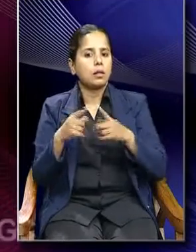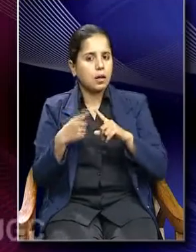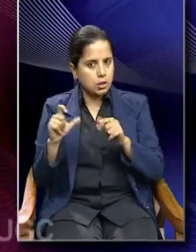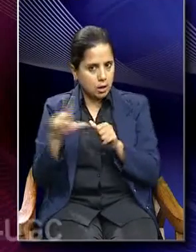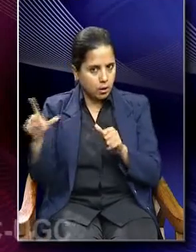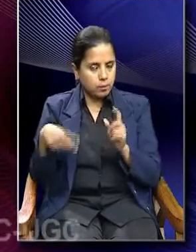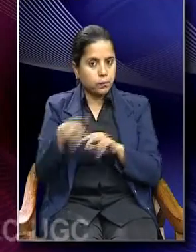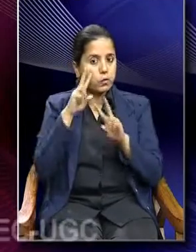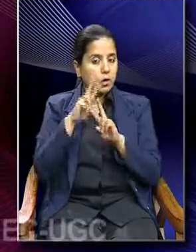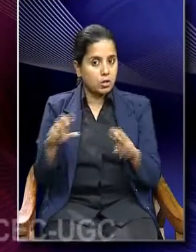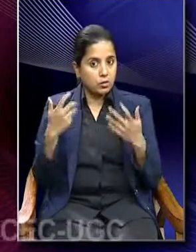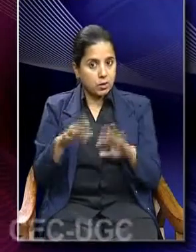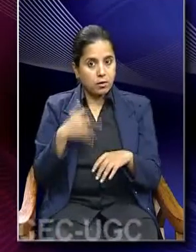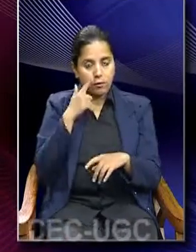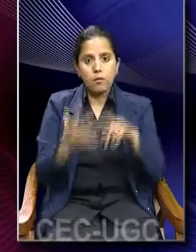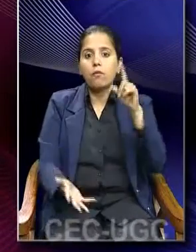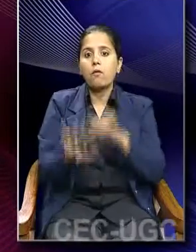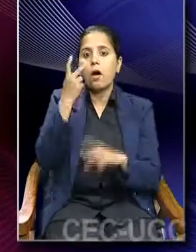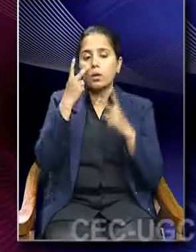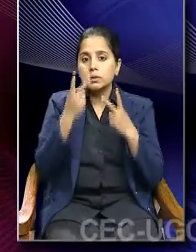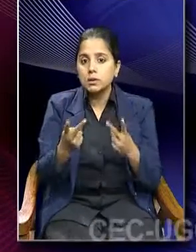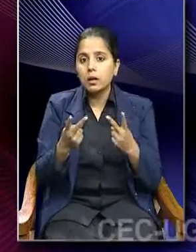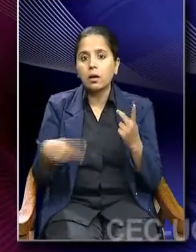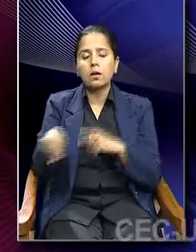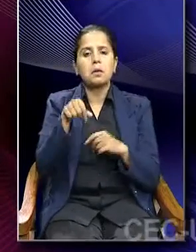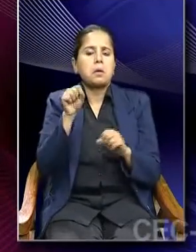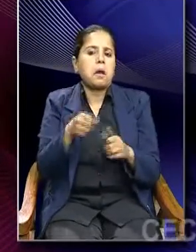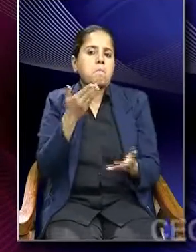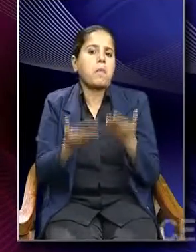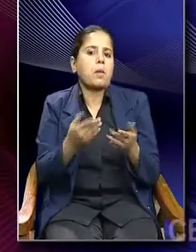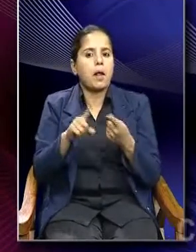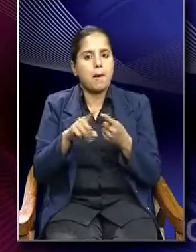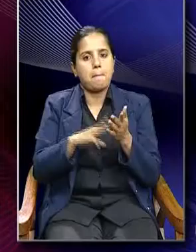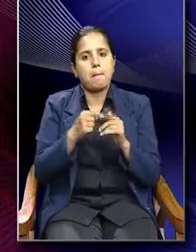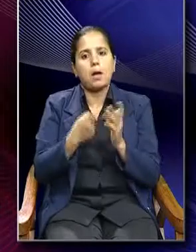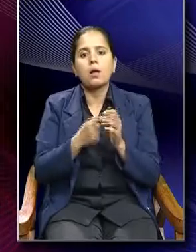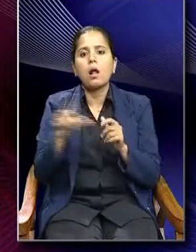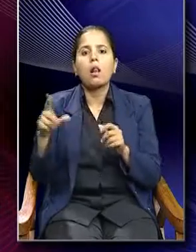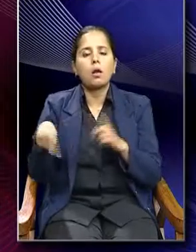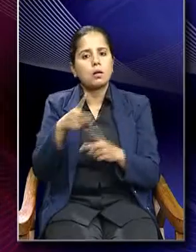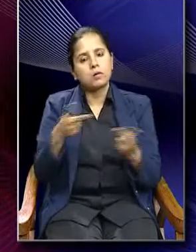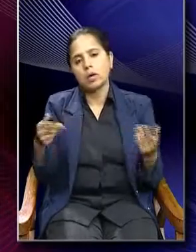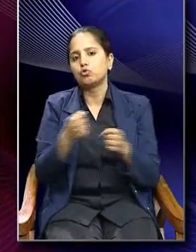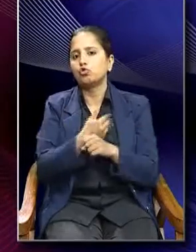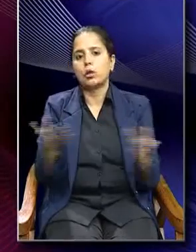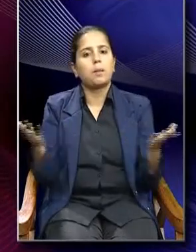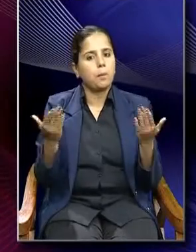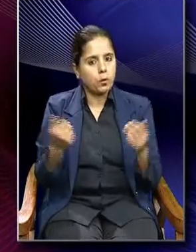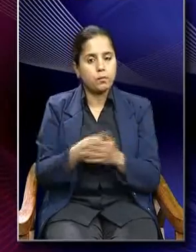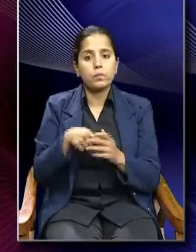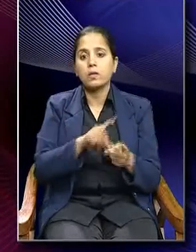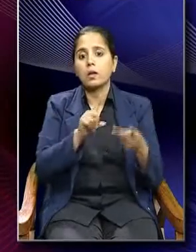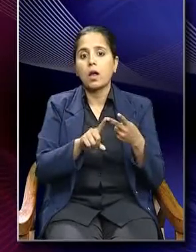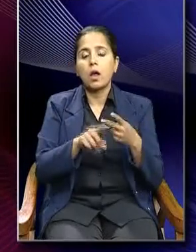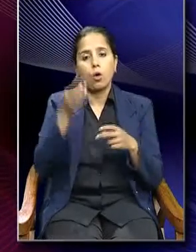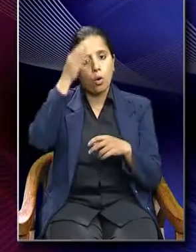after research and finding could be empirically generalized. Second concept is